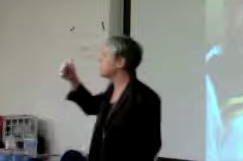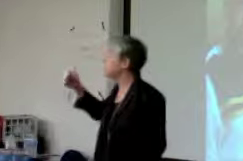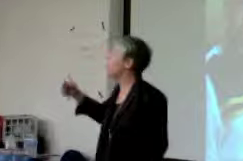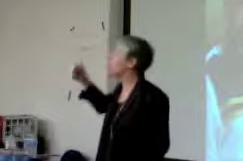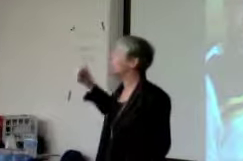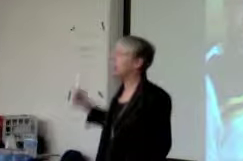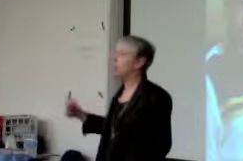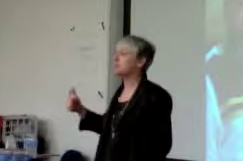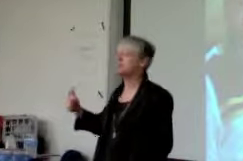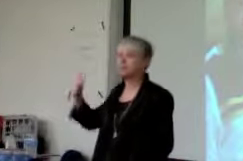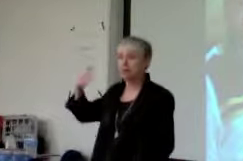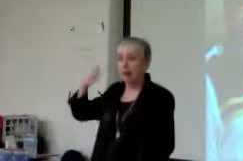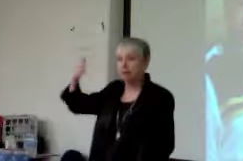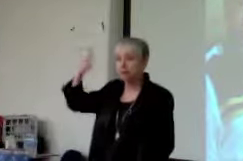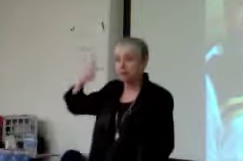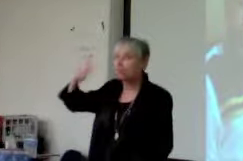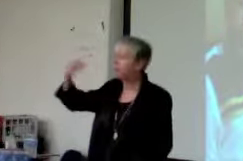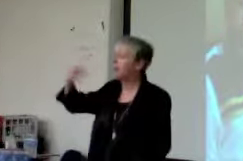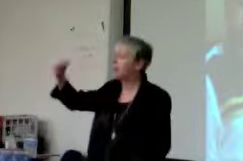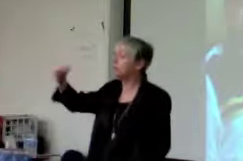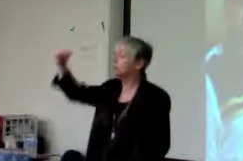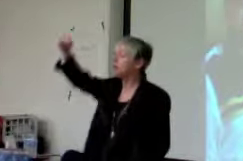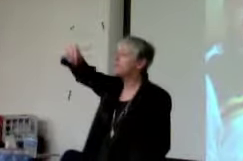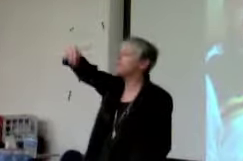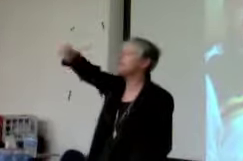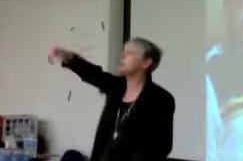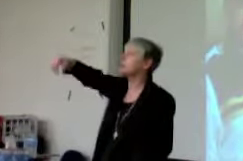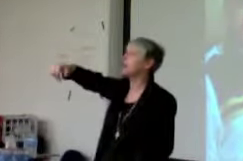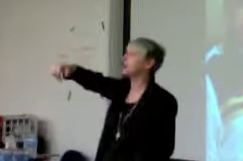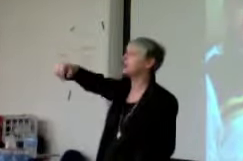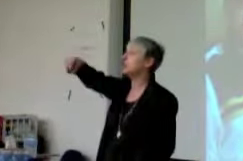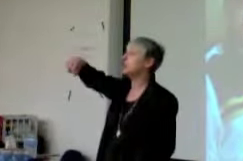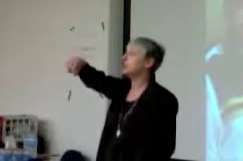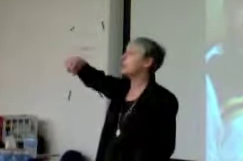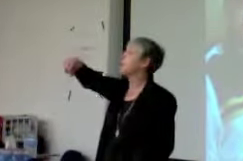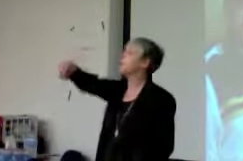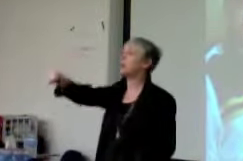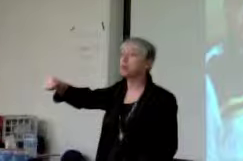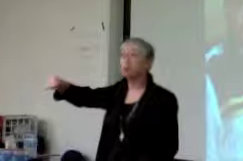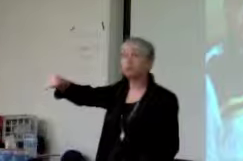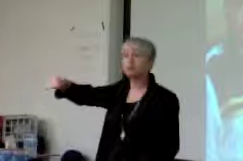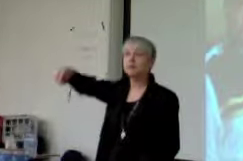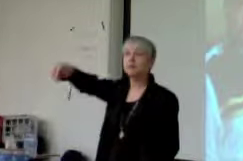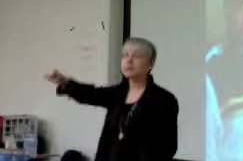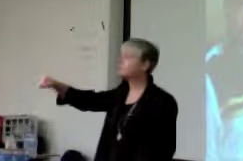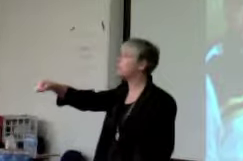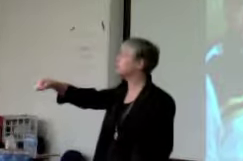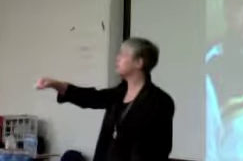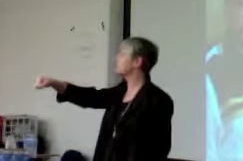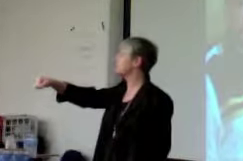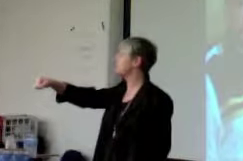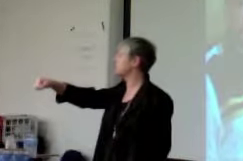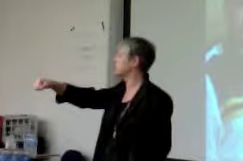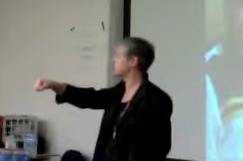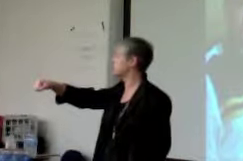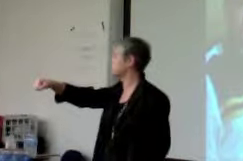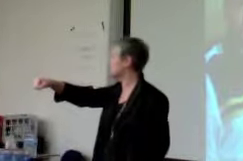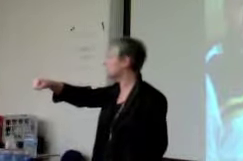great thing to be part of a process that helps somebody else feel like they're not alone, that their experience is